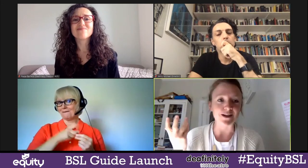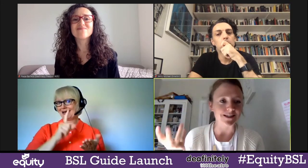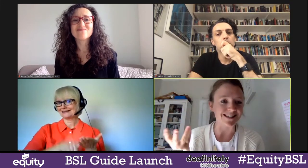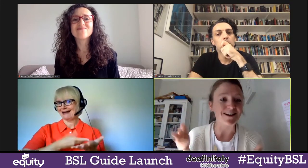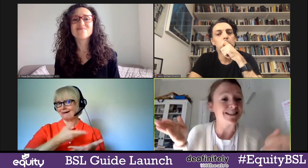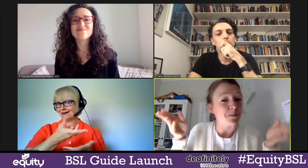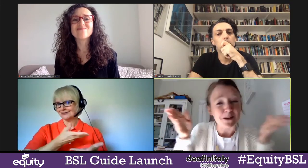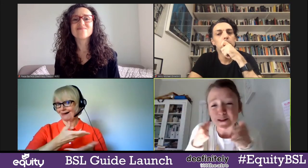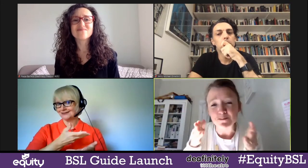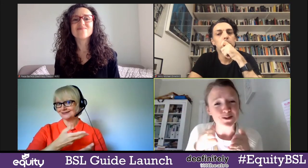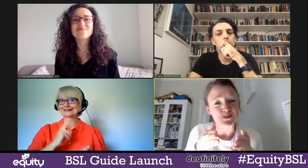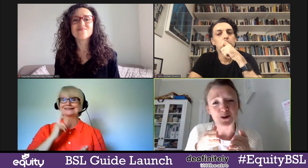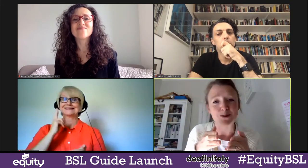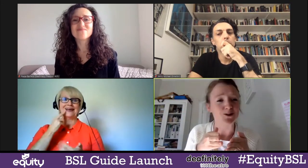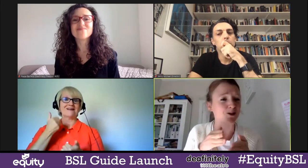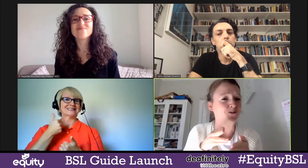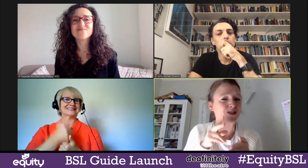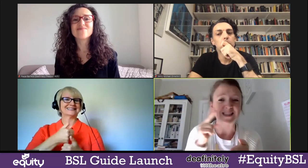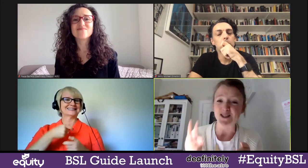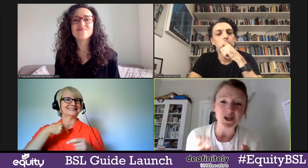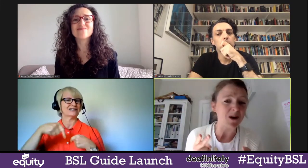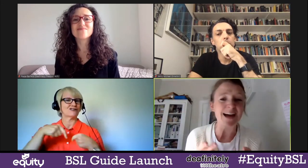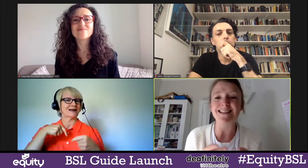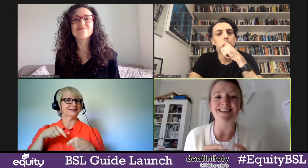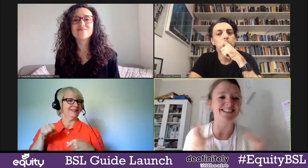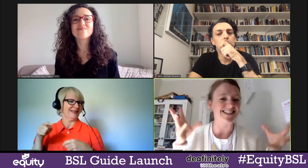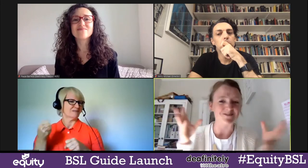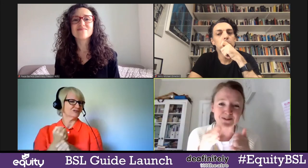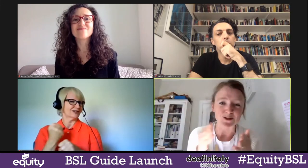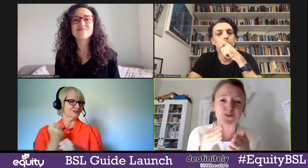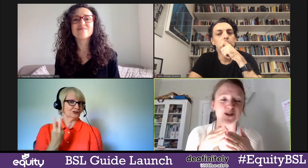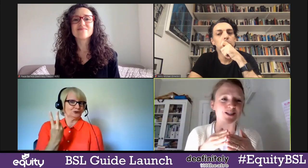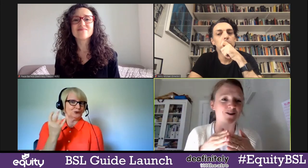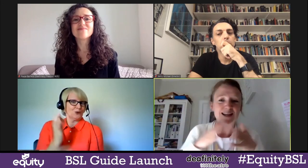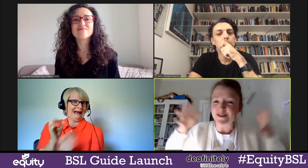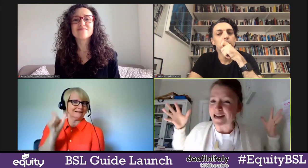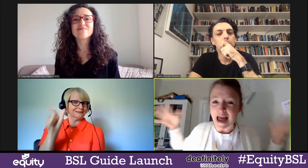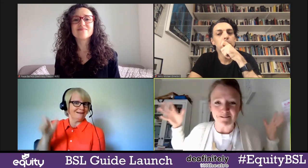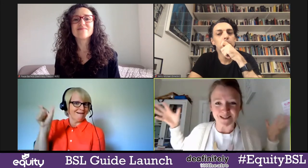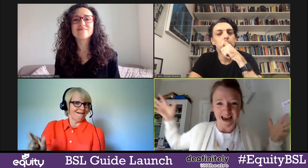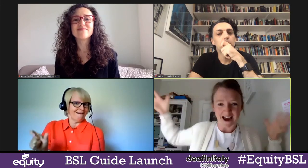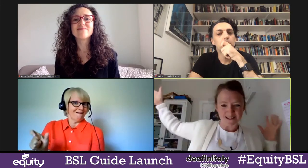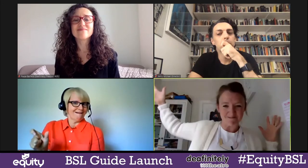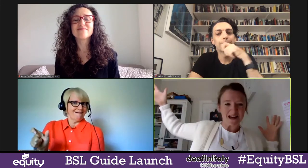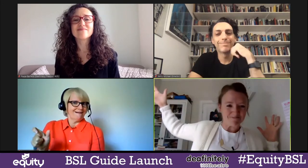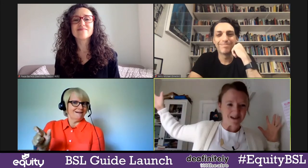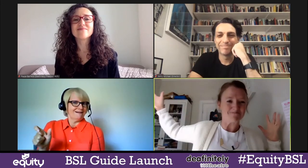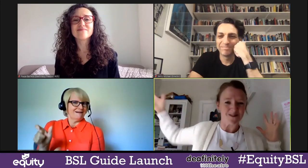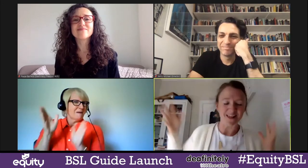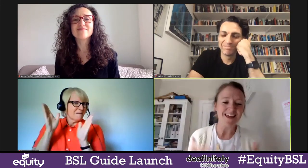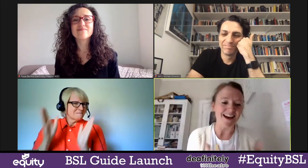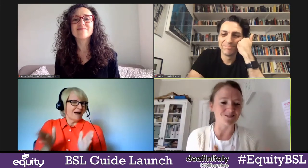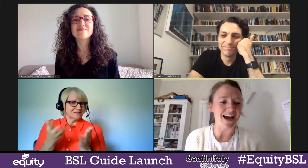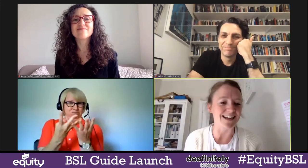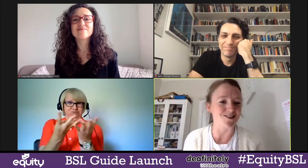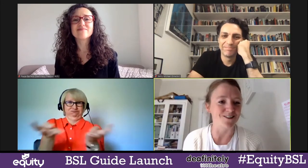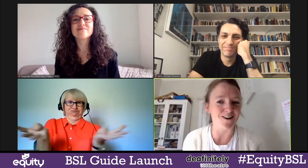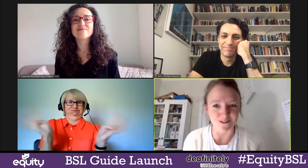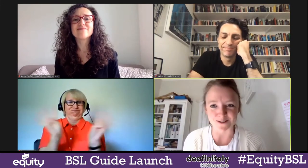assistant director, but it was a much smaller production. We just had two actors and it was much smaller. So it doesn't have to have as many people as we had on Oliver Twist